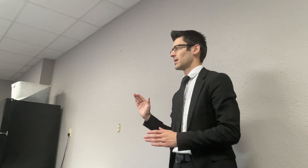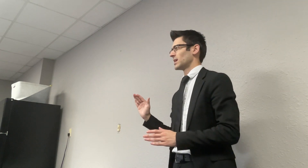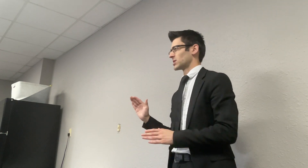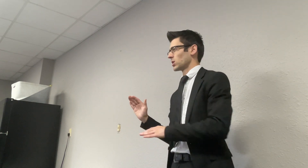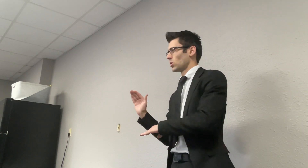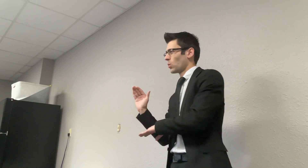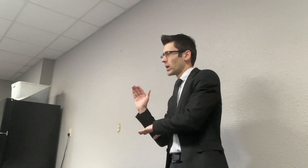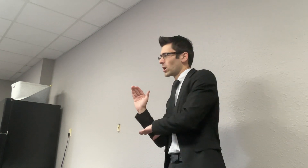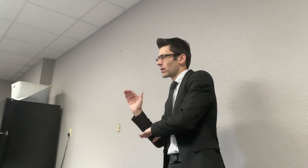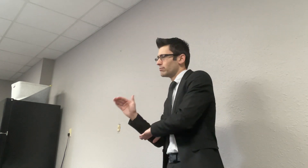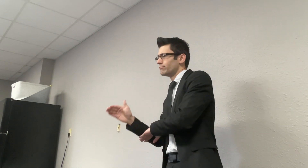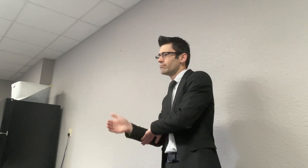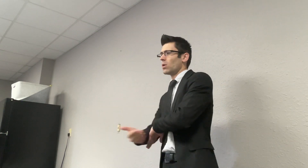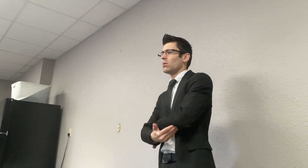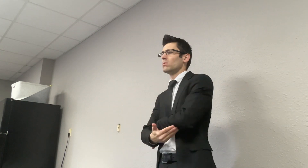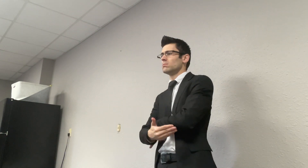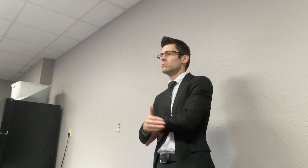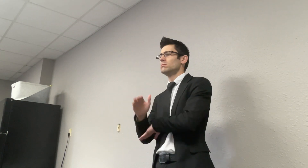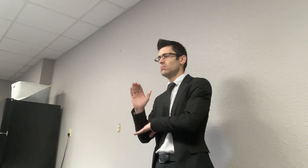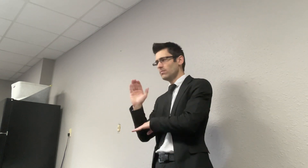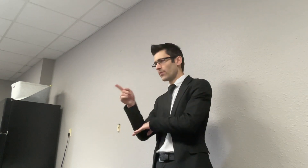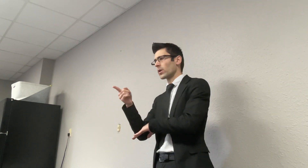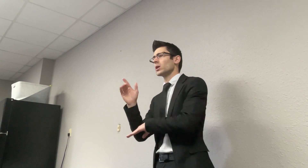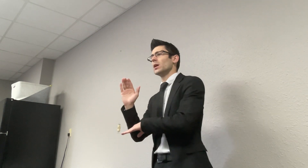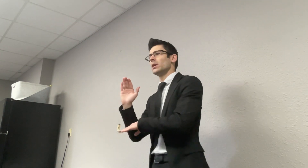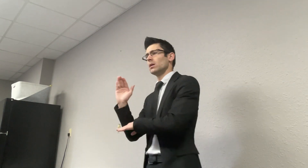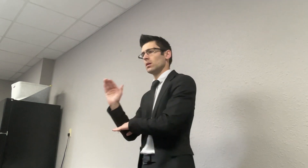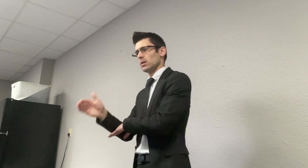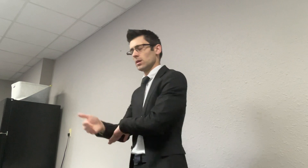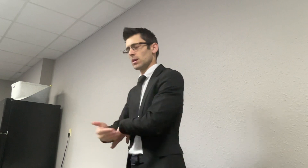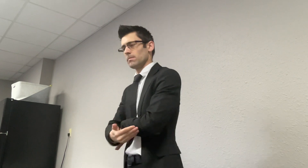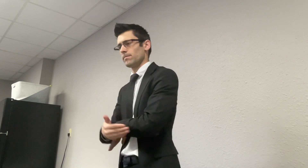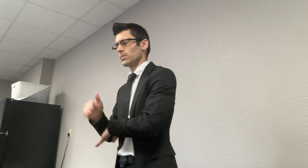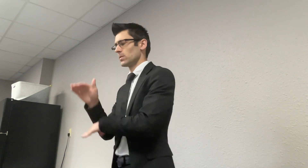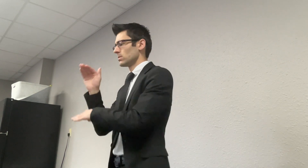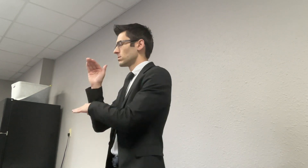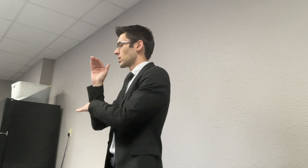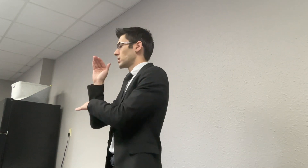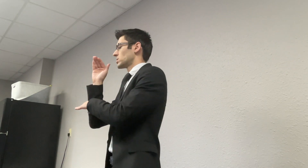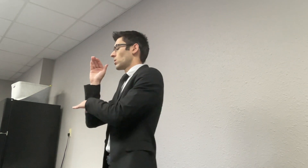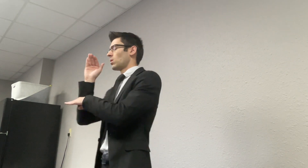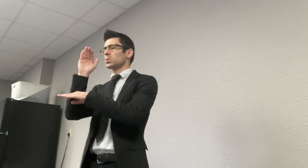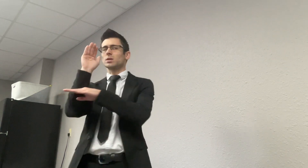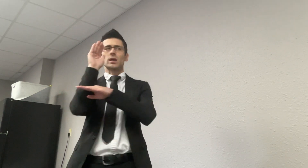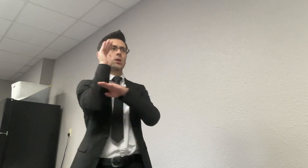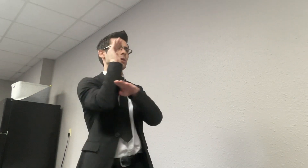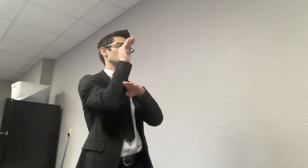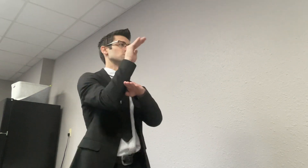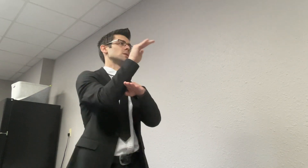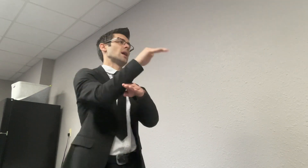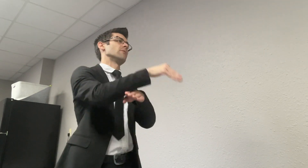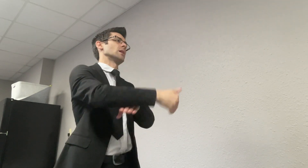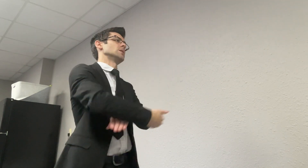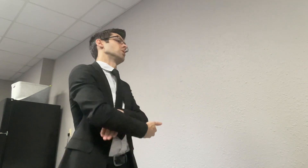It's a little weird. Very good. Yeah. Okay, so almost like you're nose diving into your